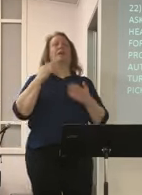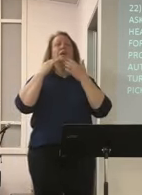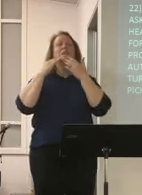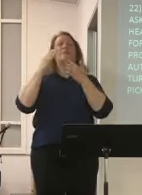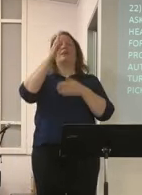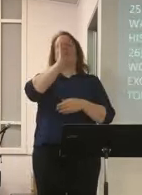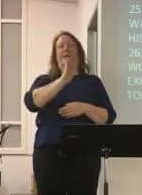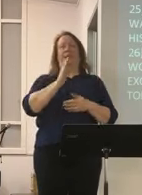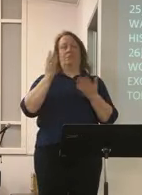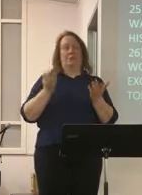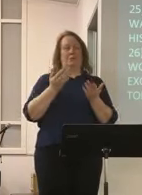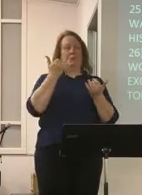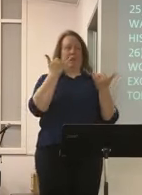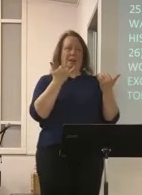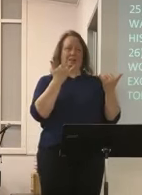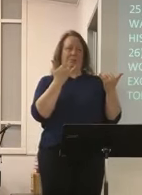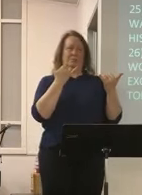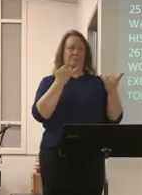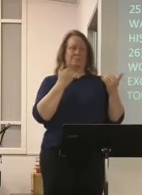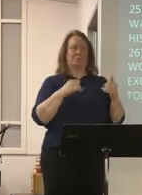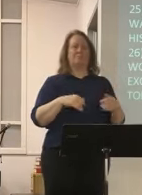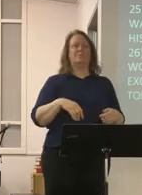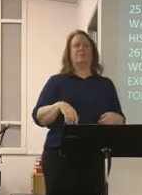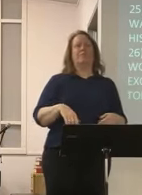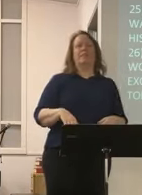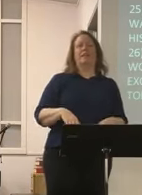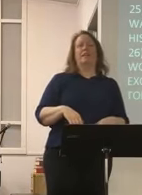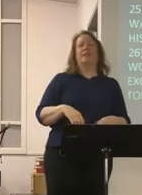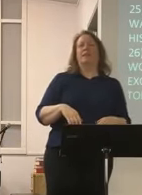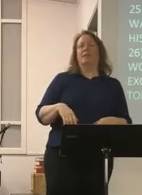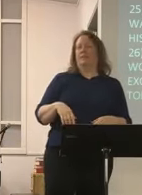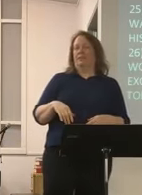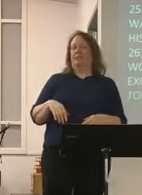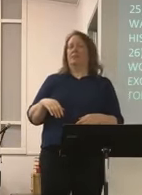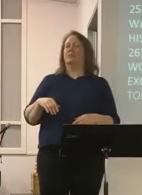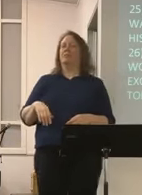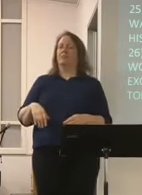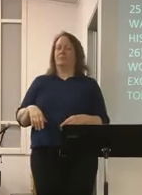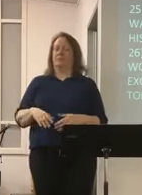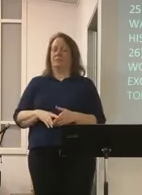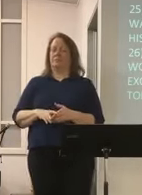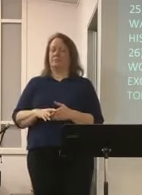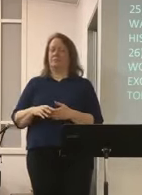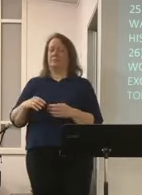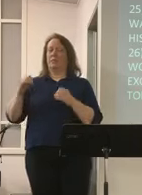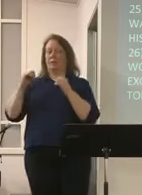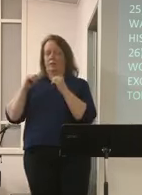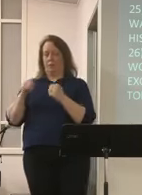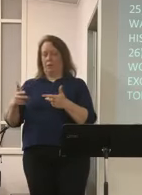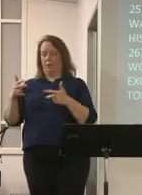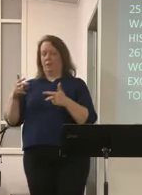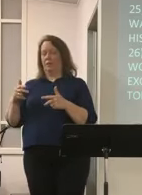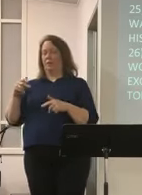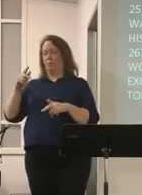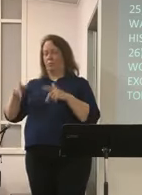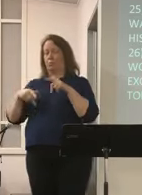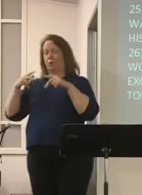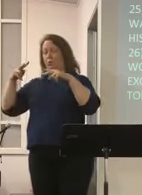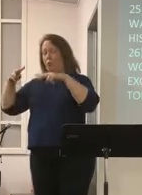here now. In verse 25, it says, and immediately as everyone watched, and we talked about this for the last couple of weeks, the man jumped